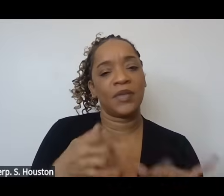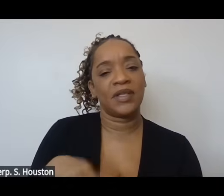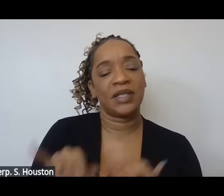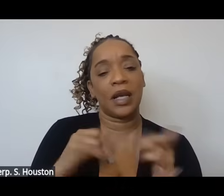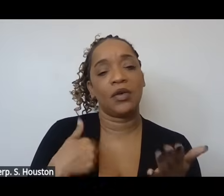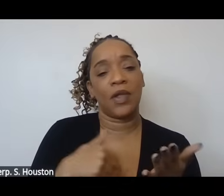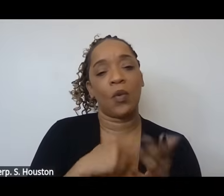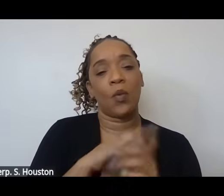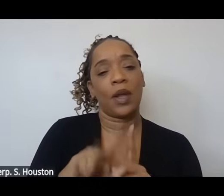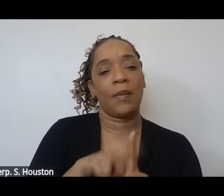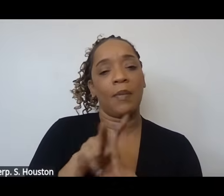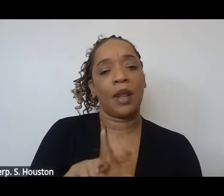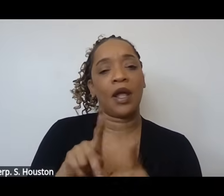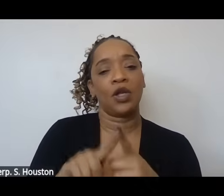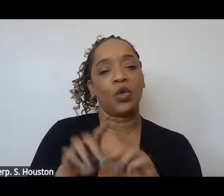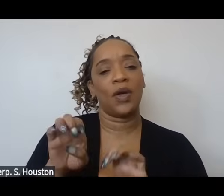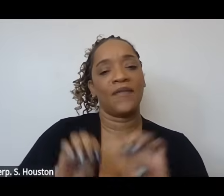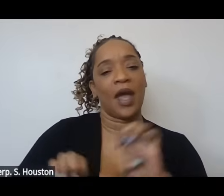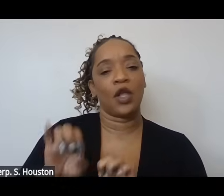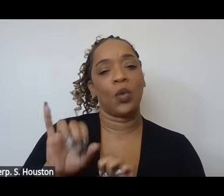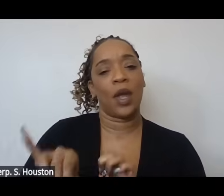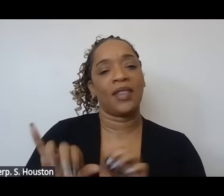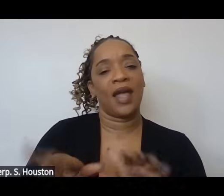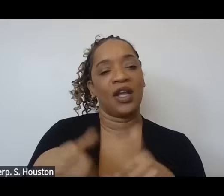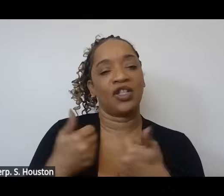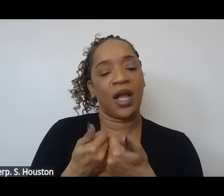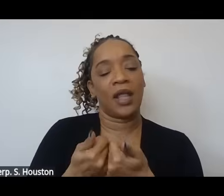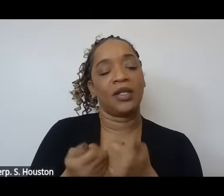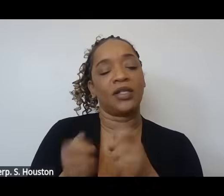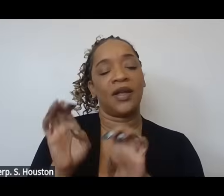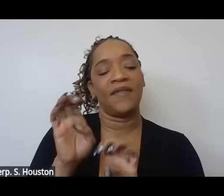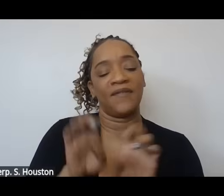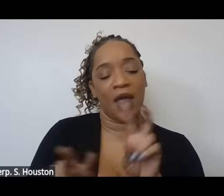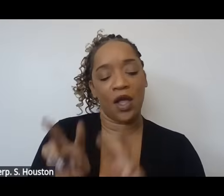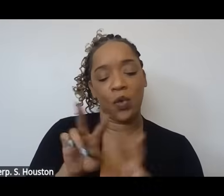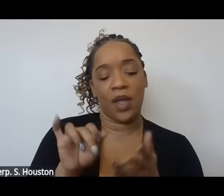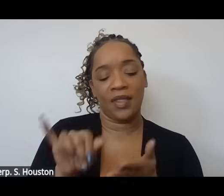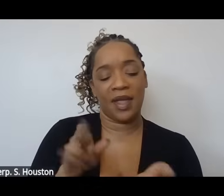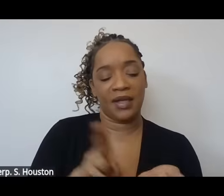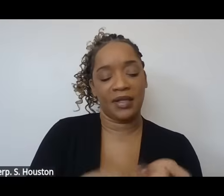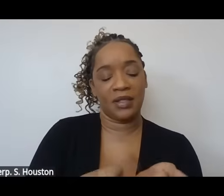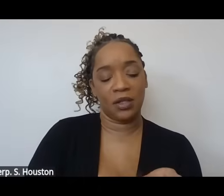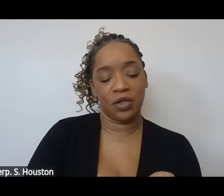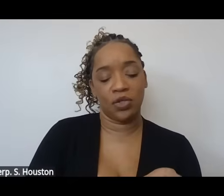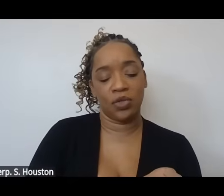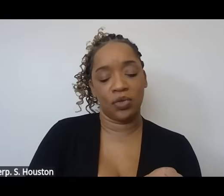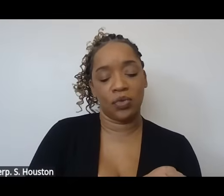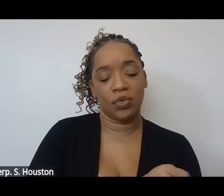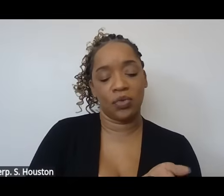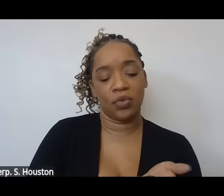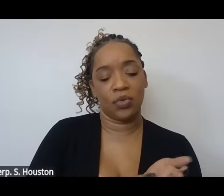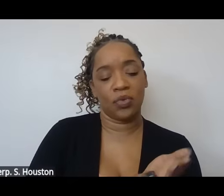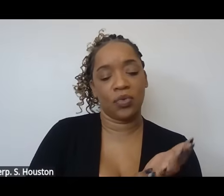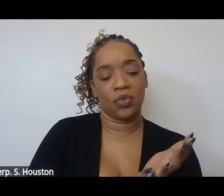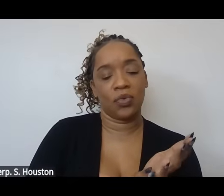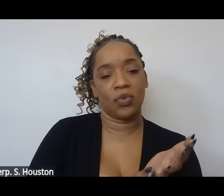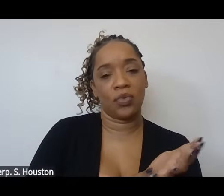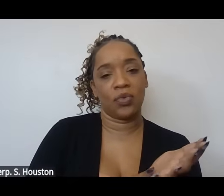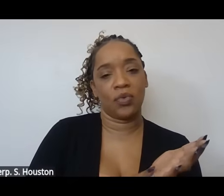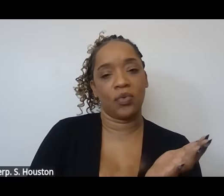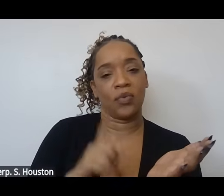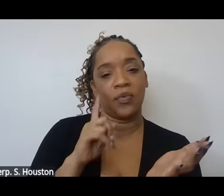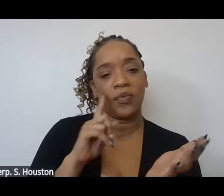validity of signature. I think we can, to the extent that it seems like those two levels of